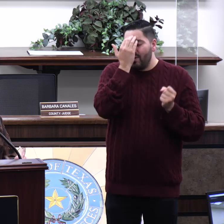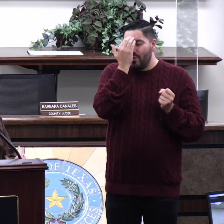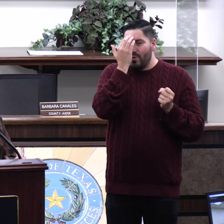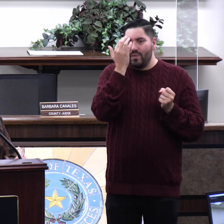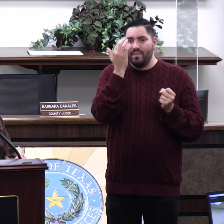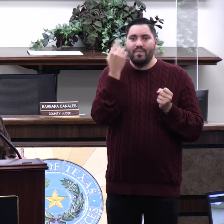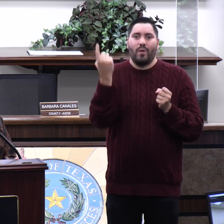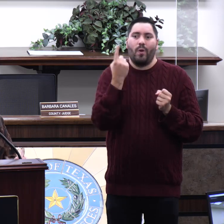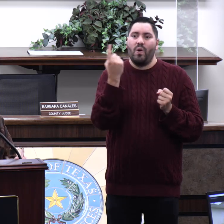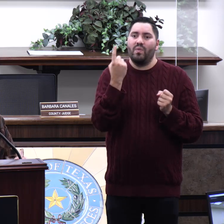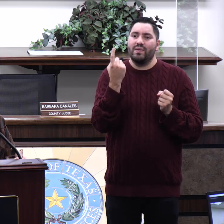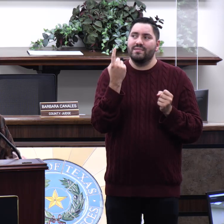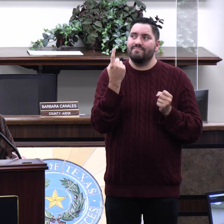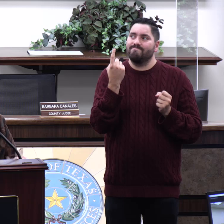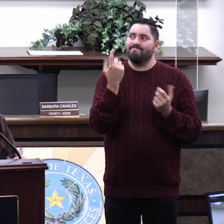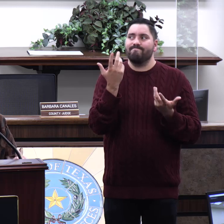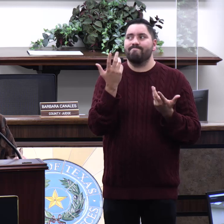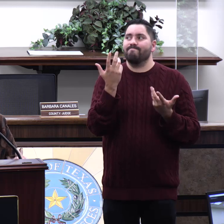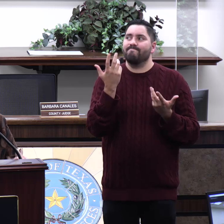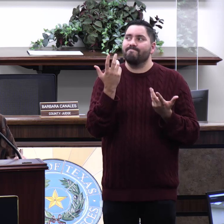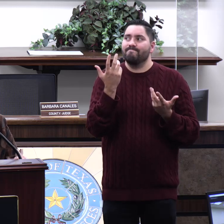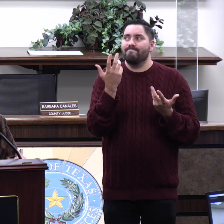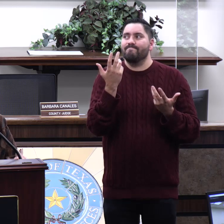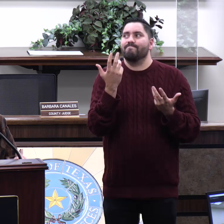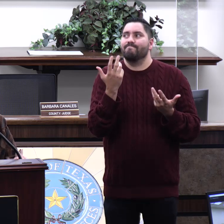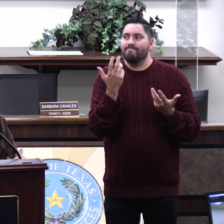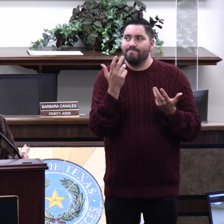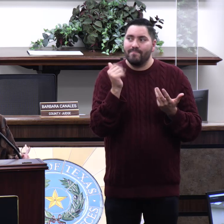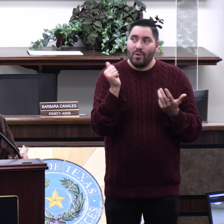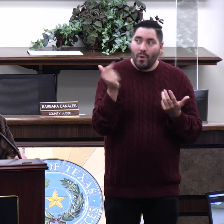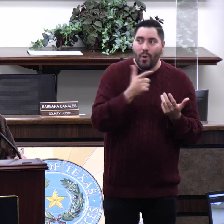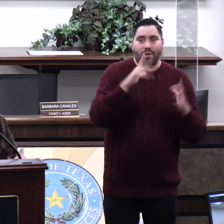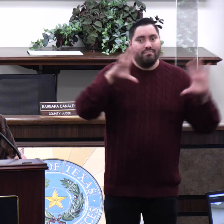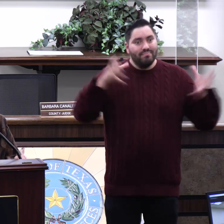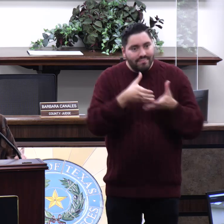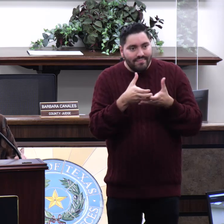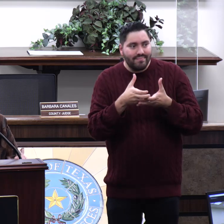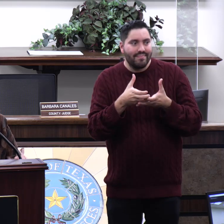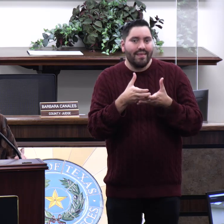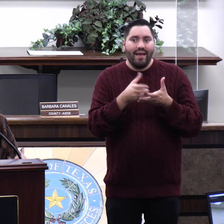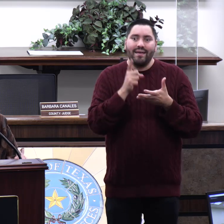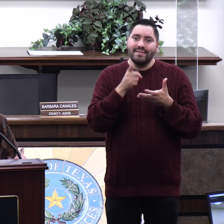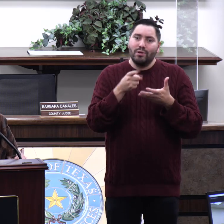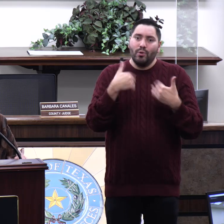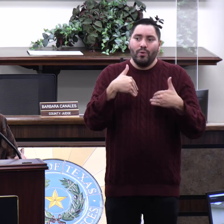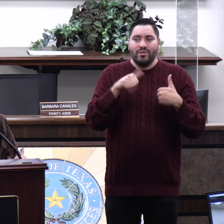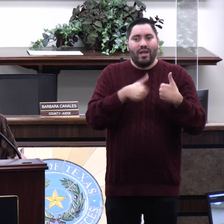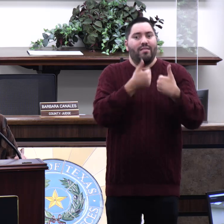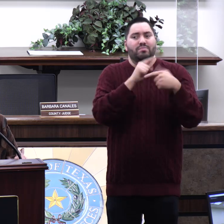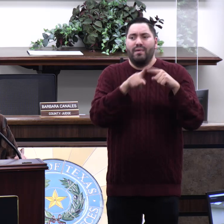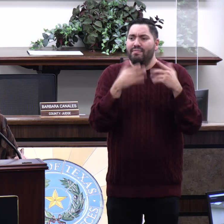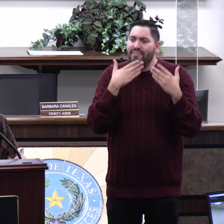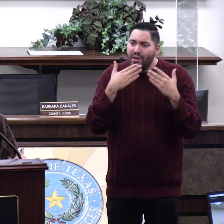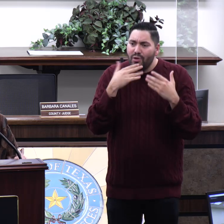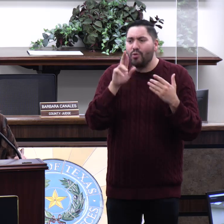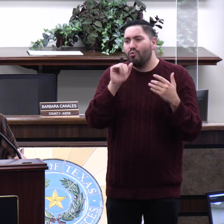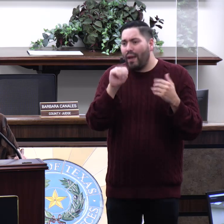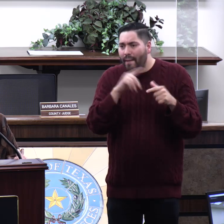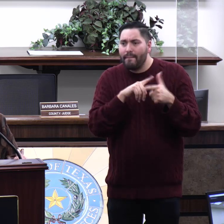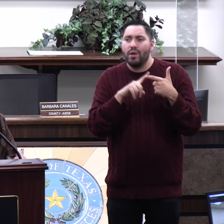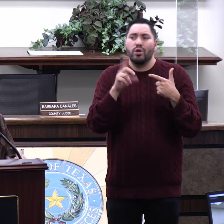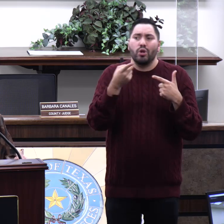it's always a major, feat to get all the docs in the room. So thank you for making time to come out, Dr. Ram, Dr.